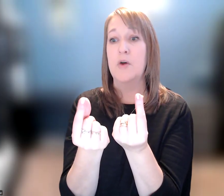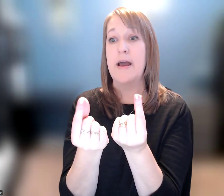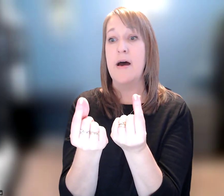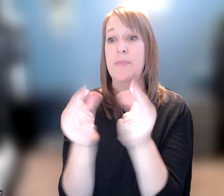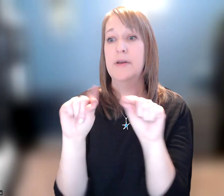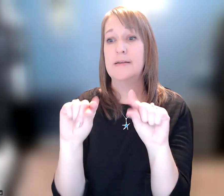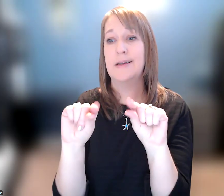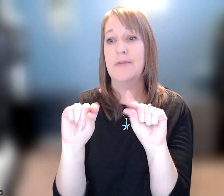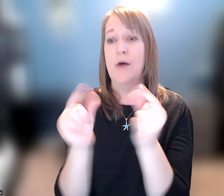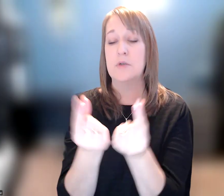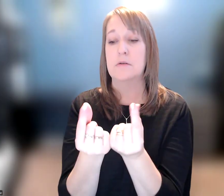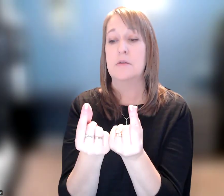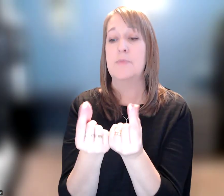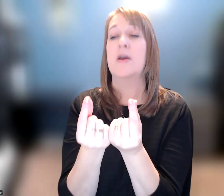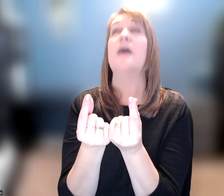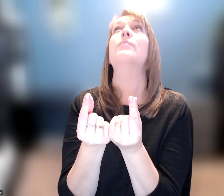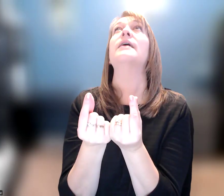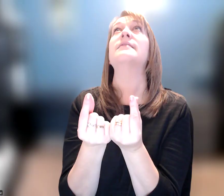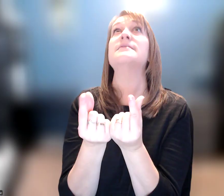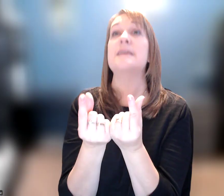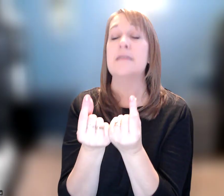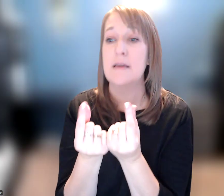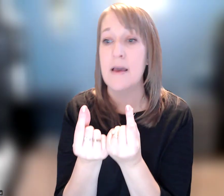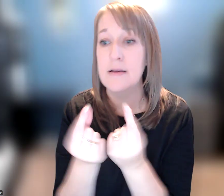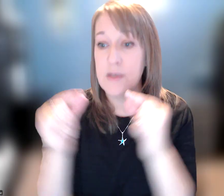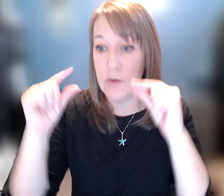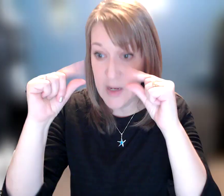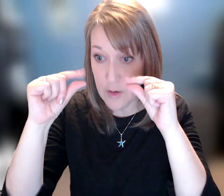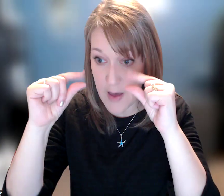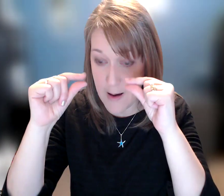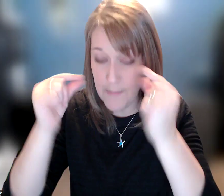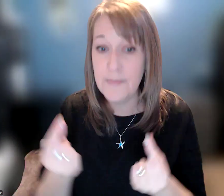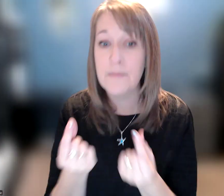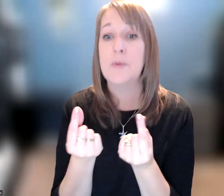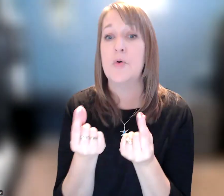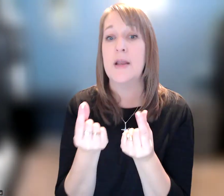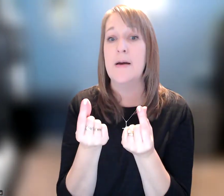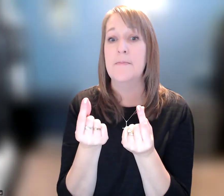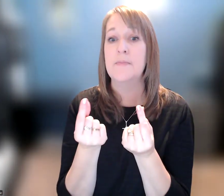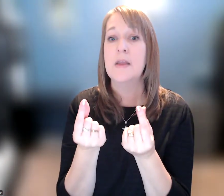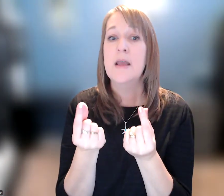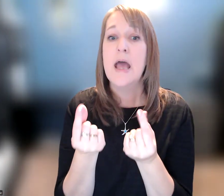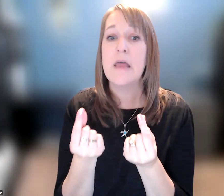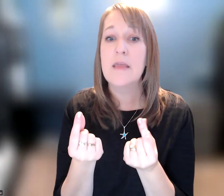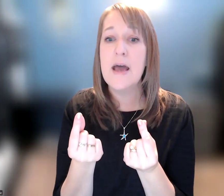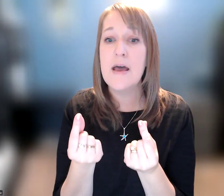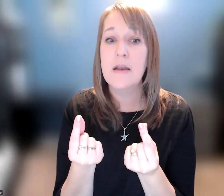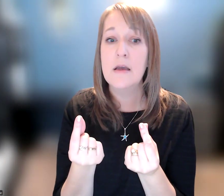point up instead of out. They point up at the ceiling. Okay, so finger, thumb, but pointing up. And then